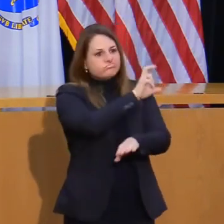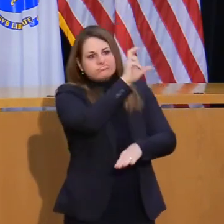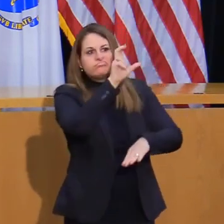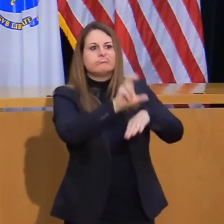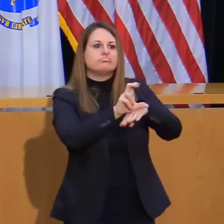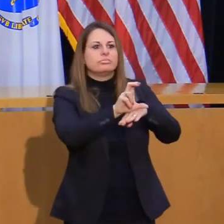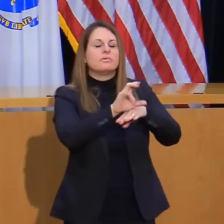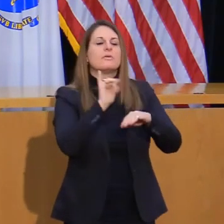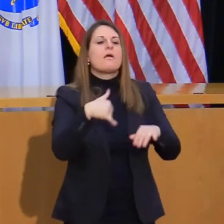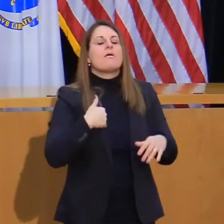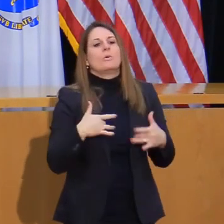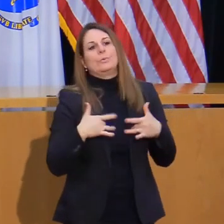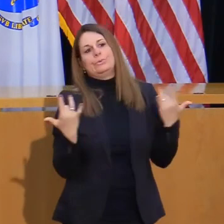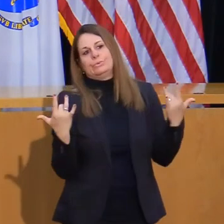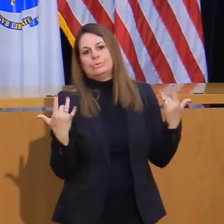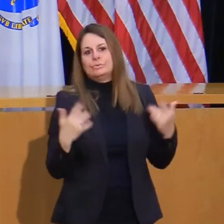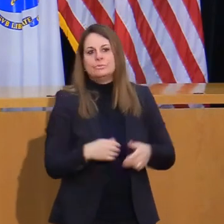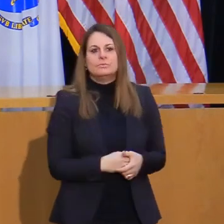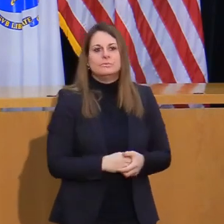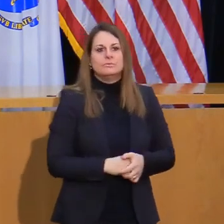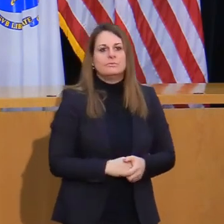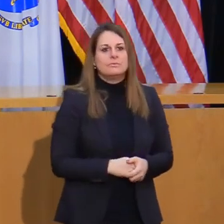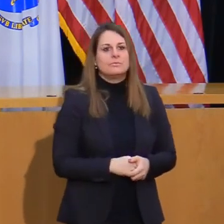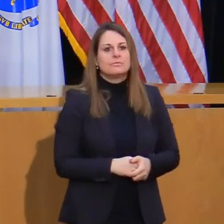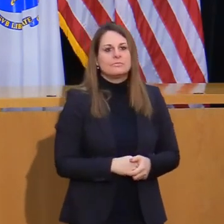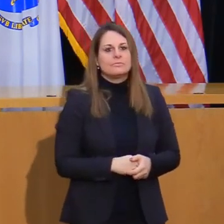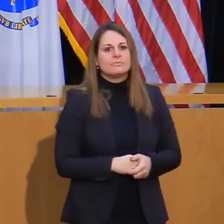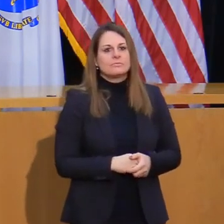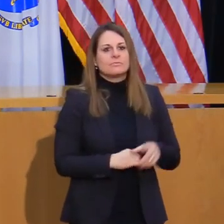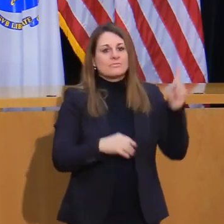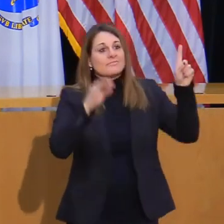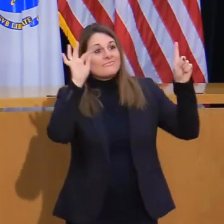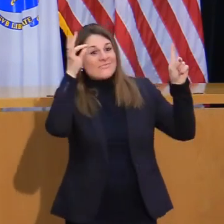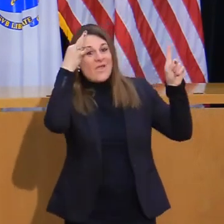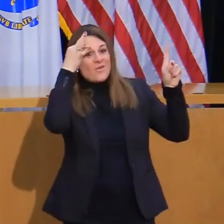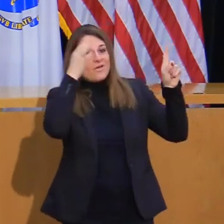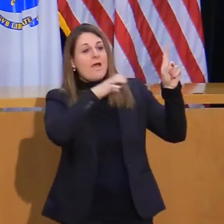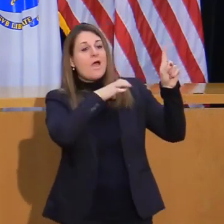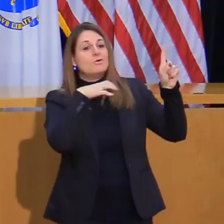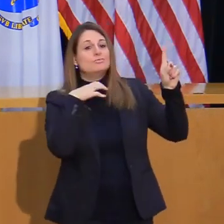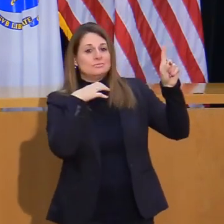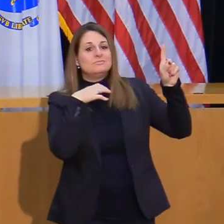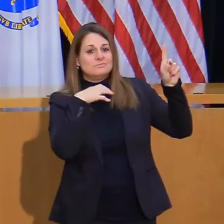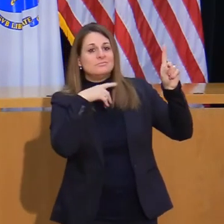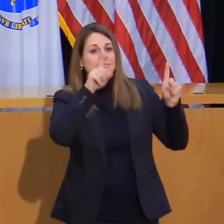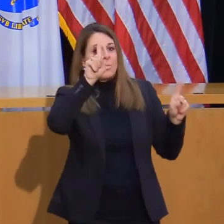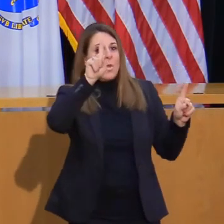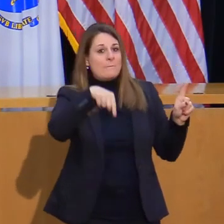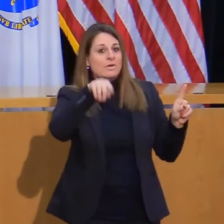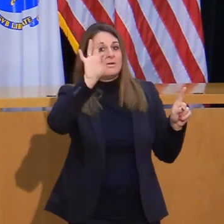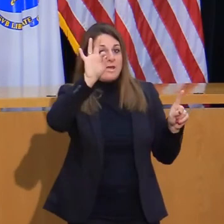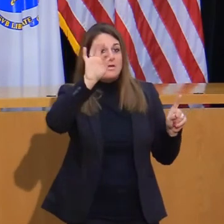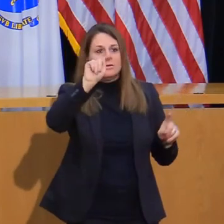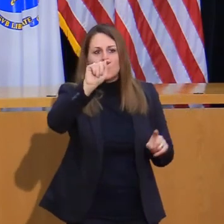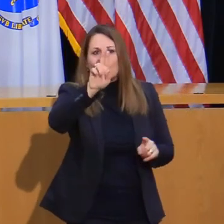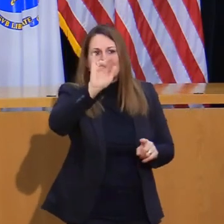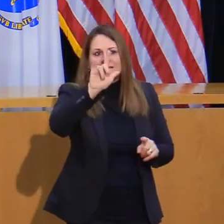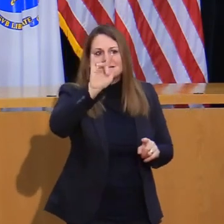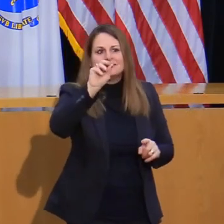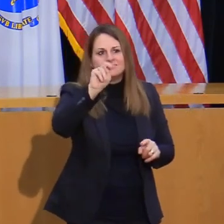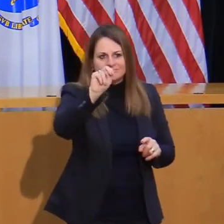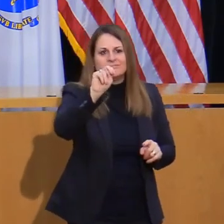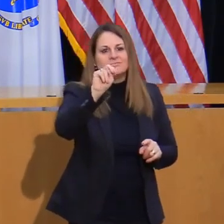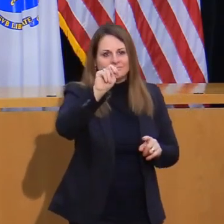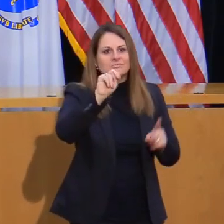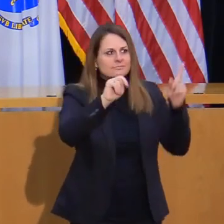how exactly the money can be used, we'll finalize agreements with each of these communities. These 4 municipalities